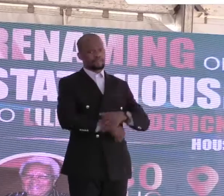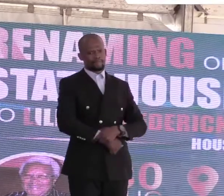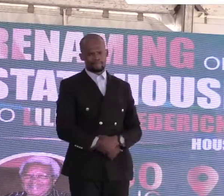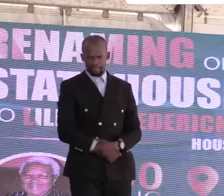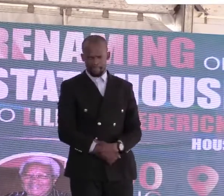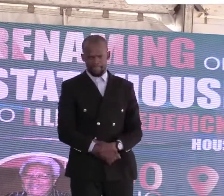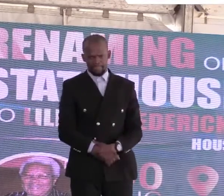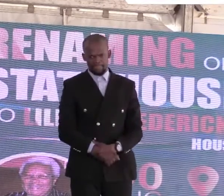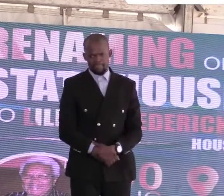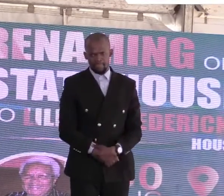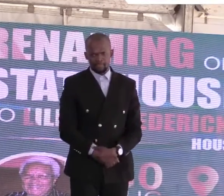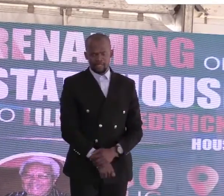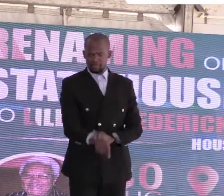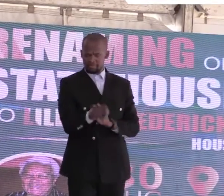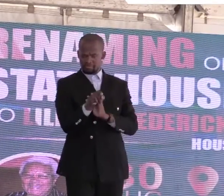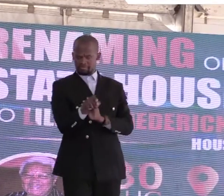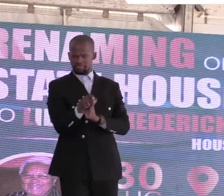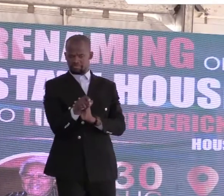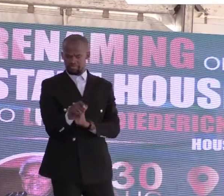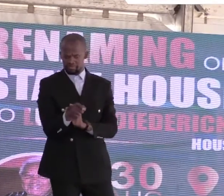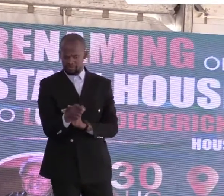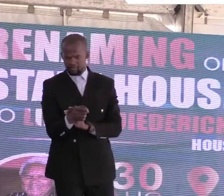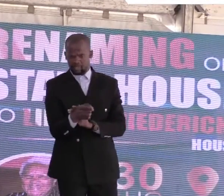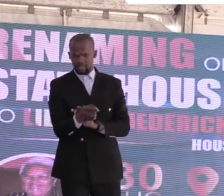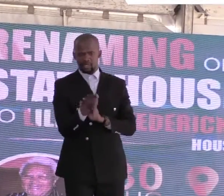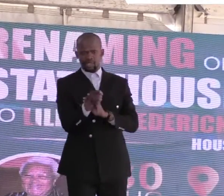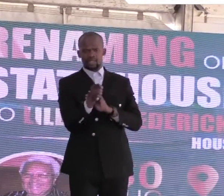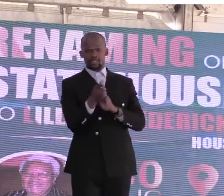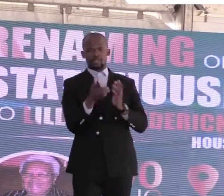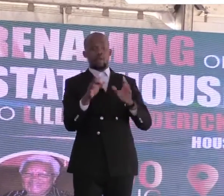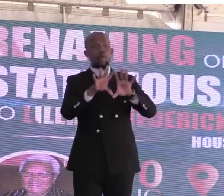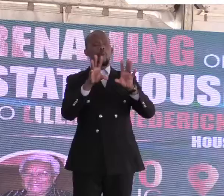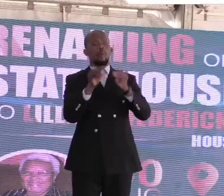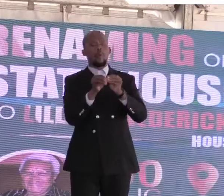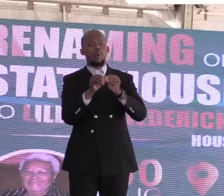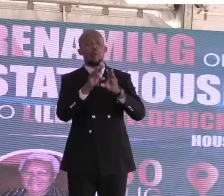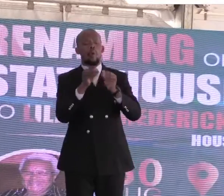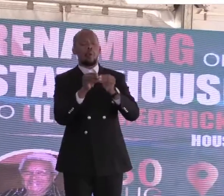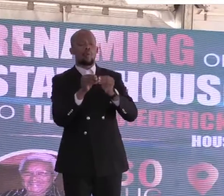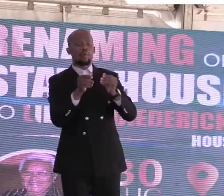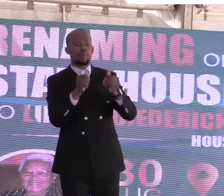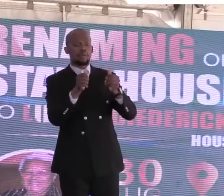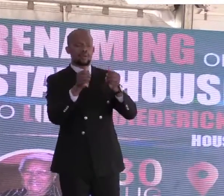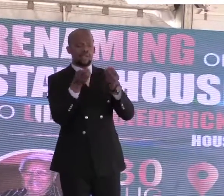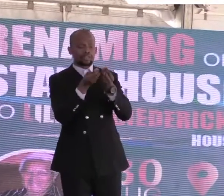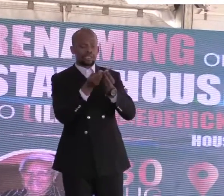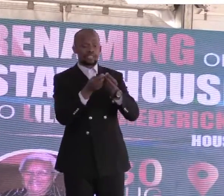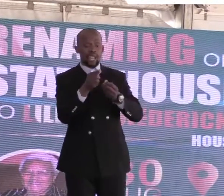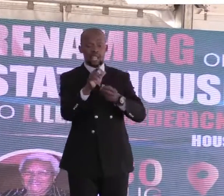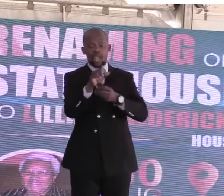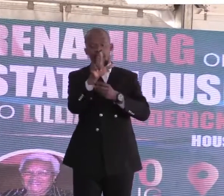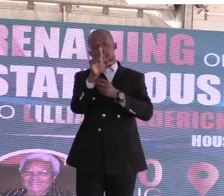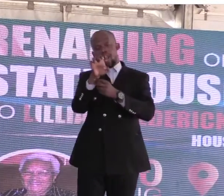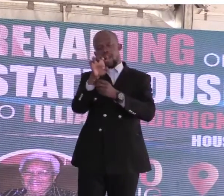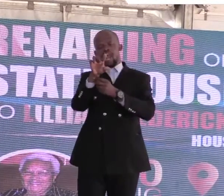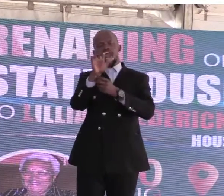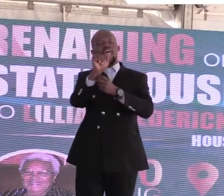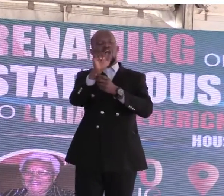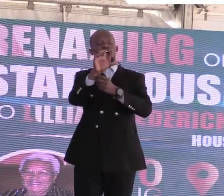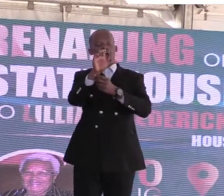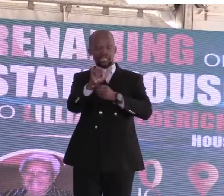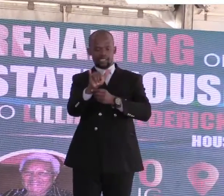that honesty and sincerity is a hallmark of her legacy that she will leave behind.